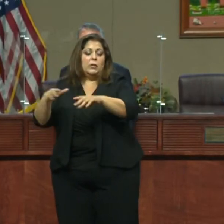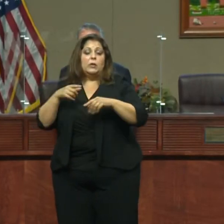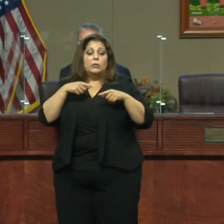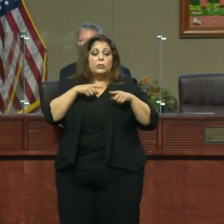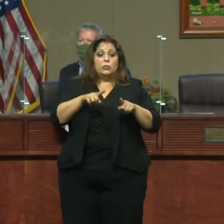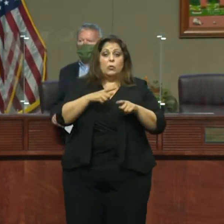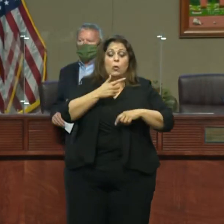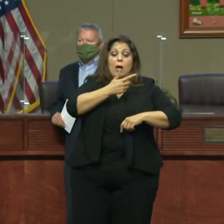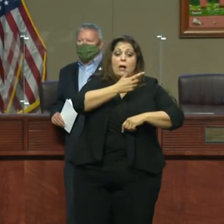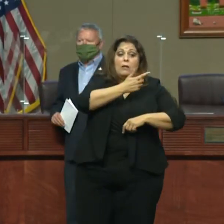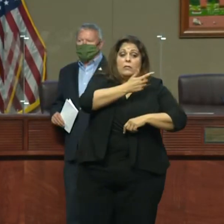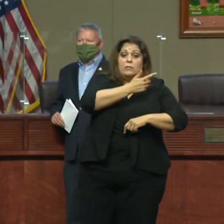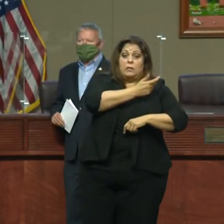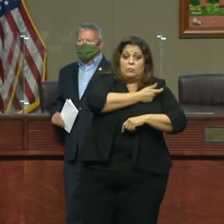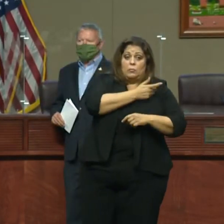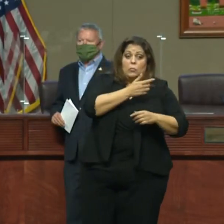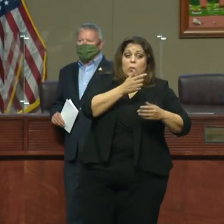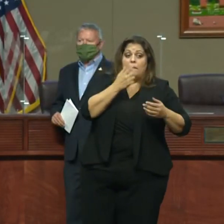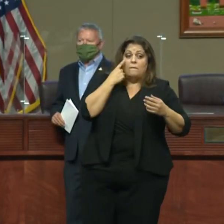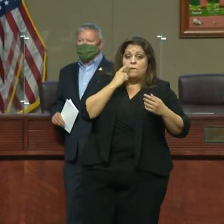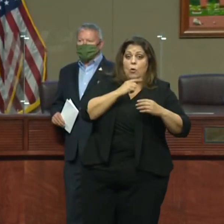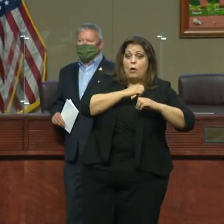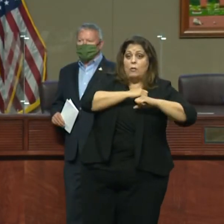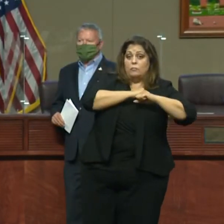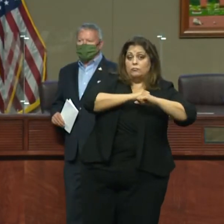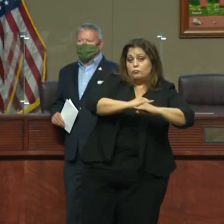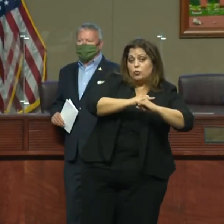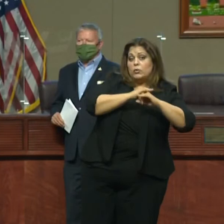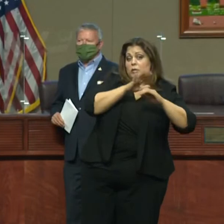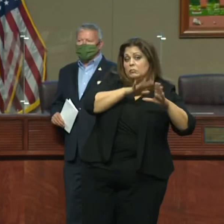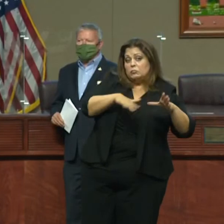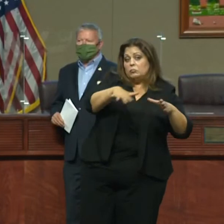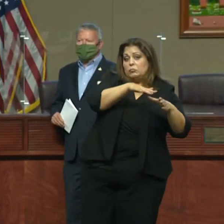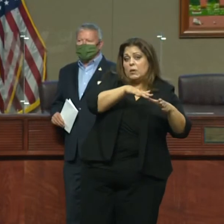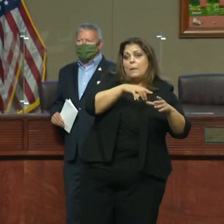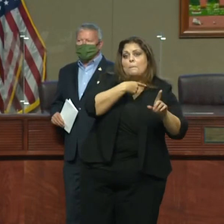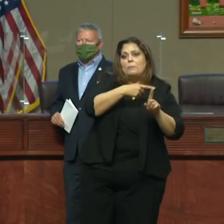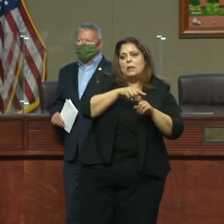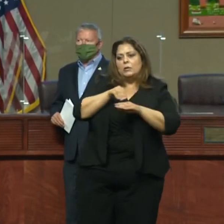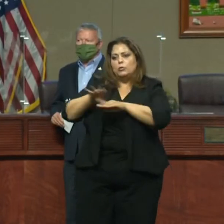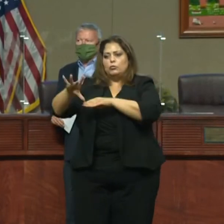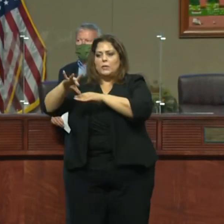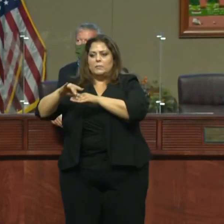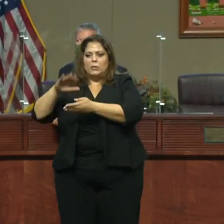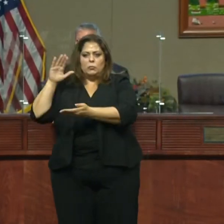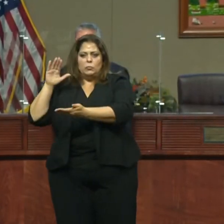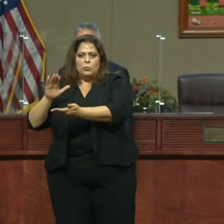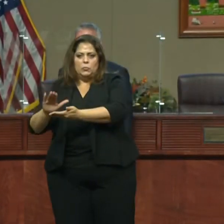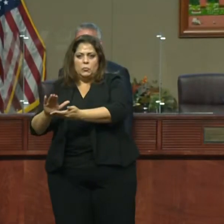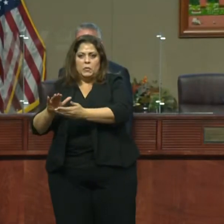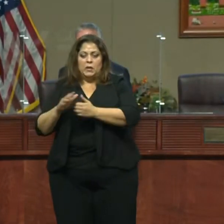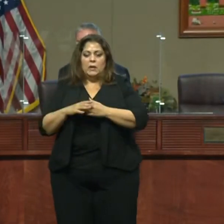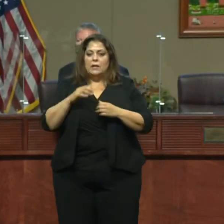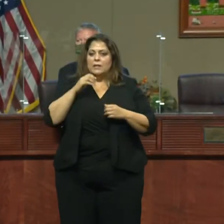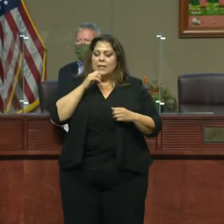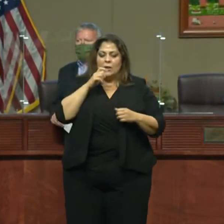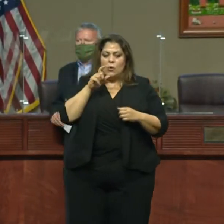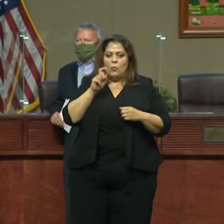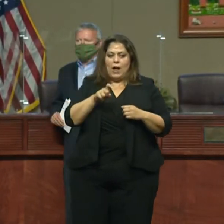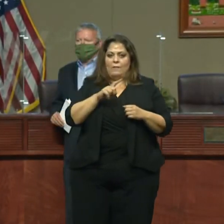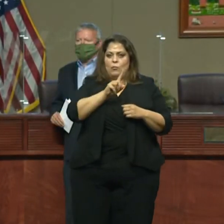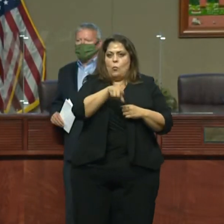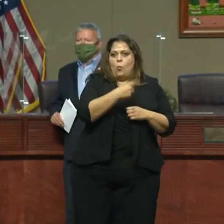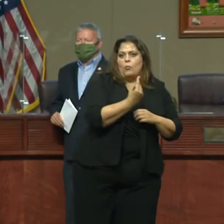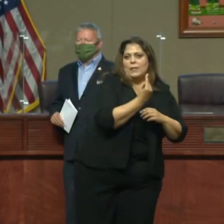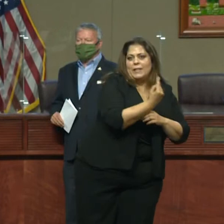immunity in our community, we can decrease transmission at the same time. Are not mutually exclusive things, and